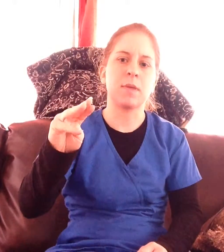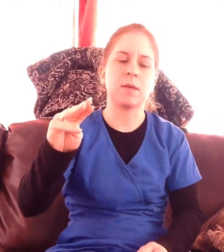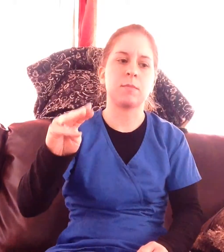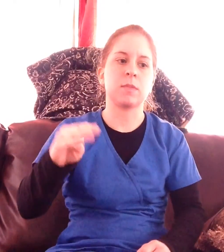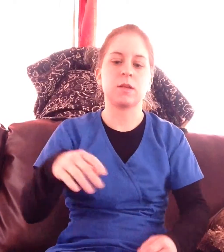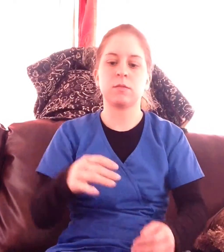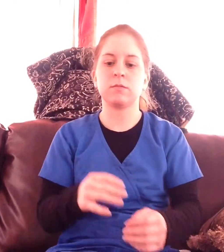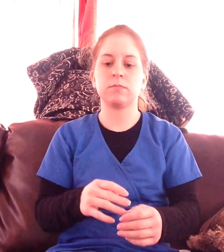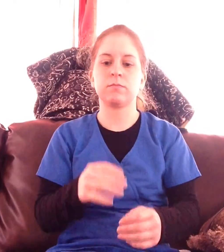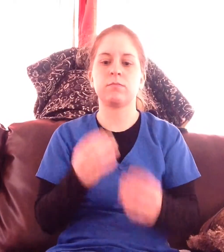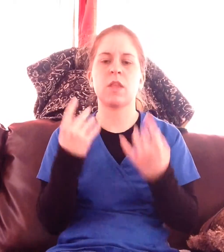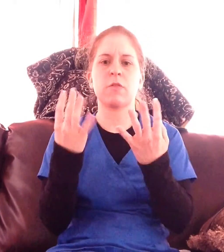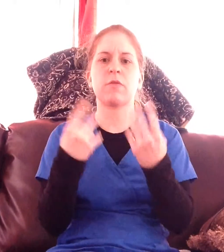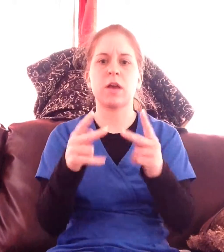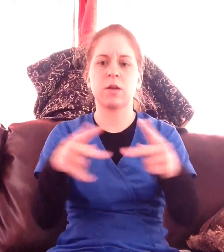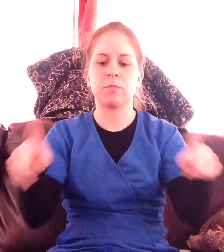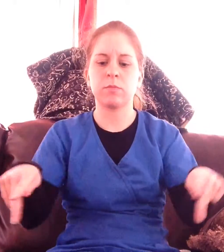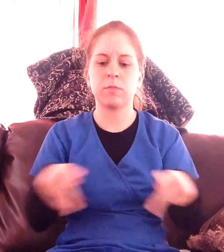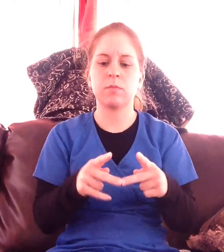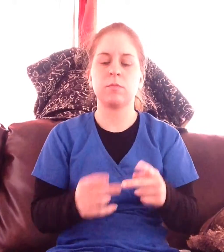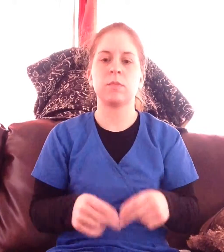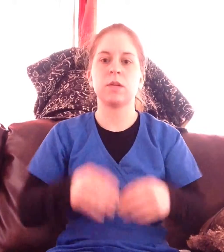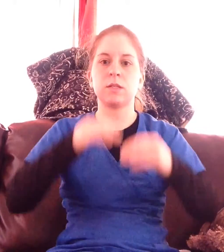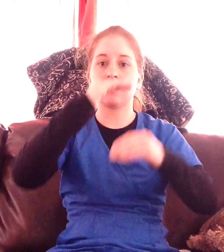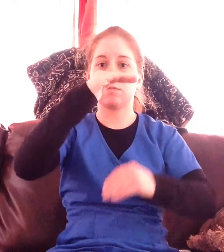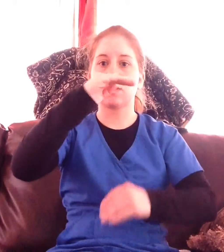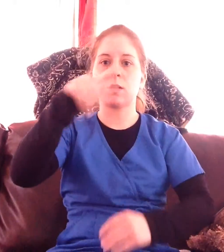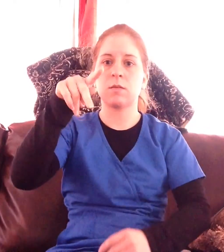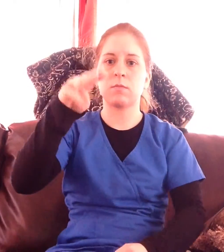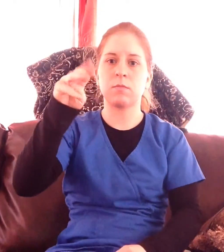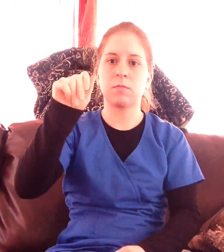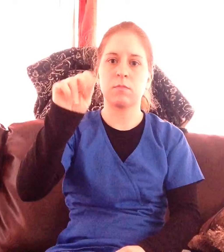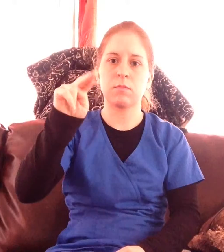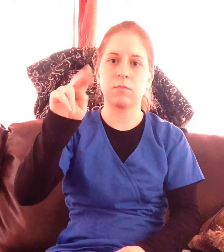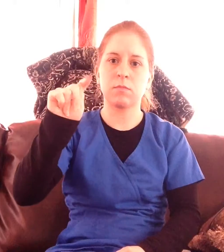charms used on the old farm horses years and years ago.